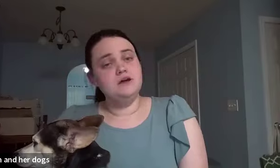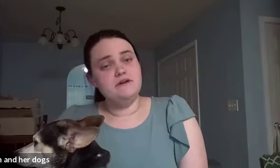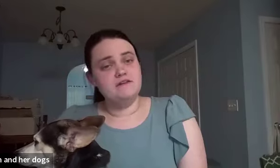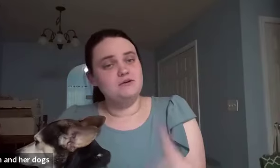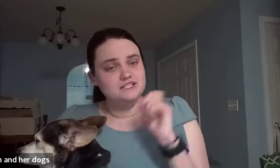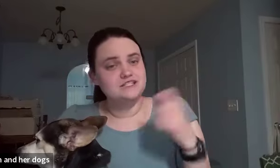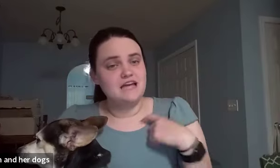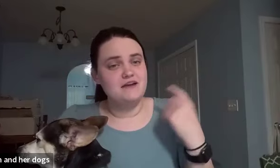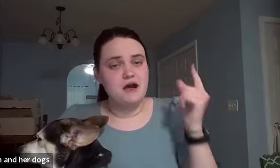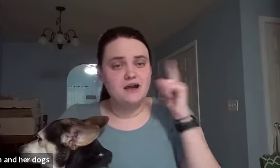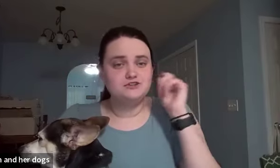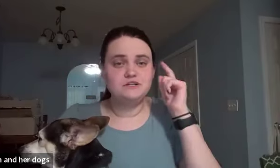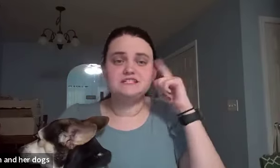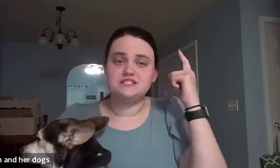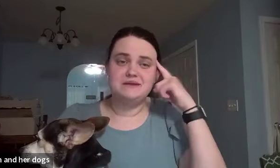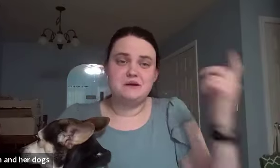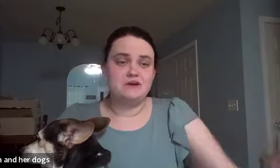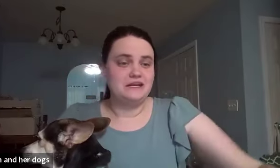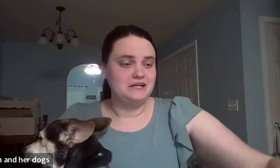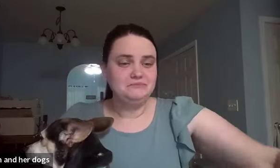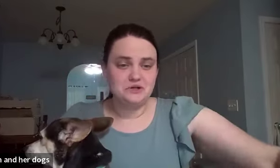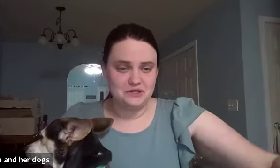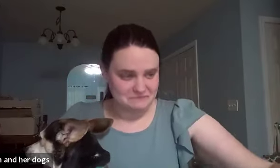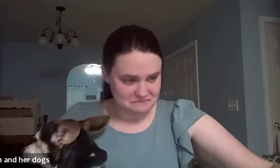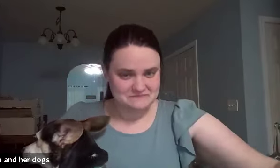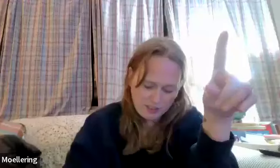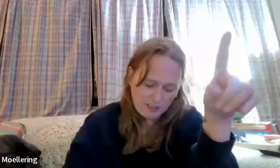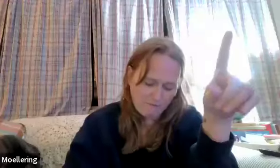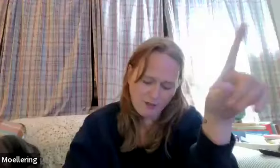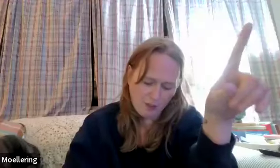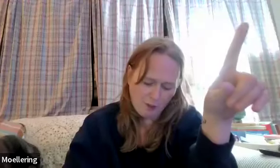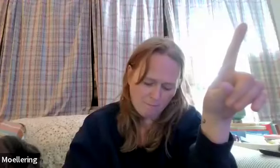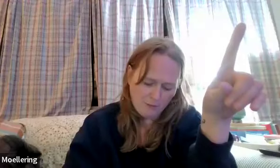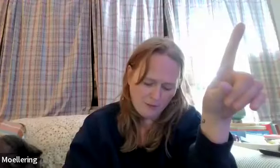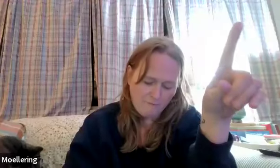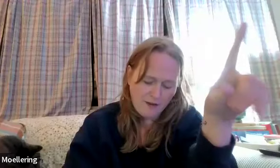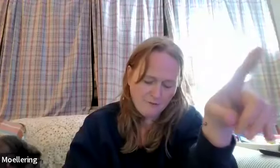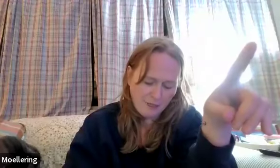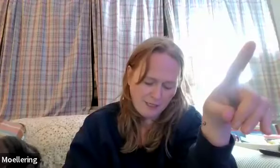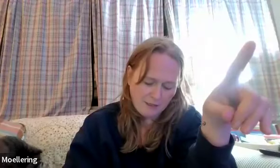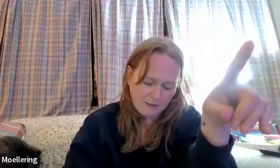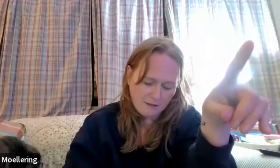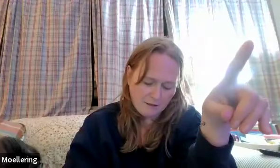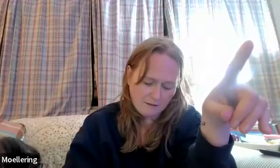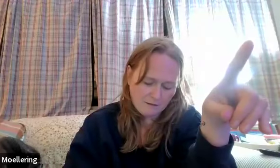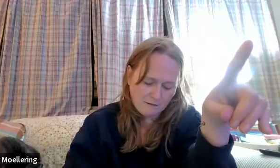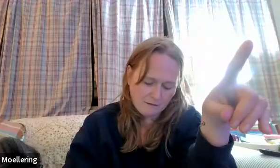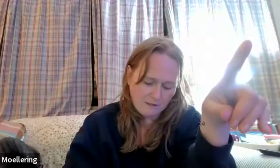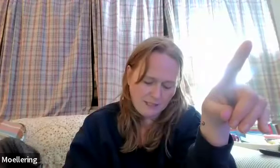know if I have a question because I have 100 words that just came to my brain here. Okay, but let me just confirm. Favorite